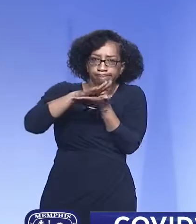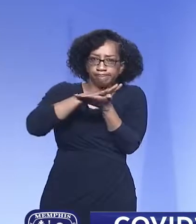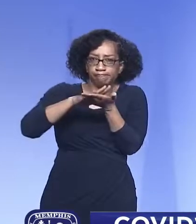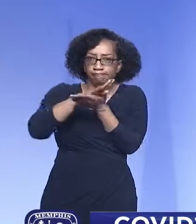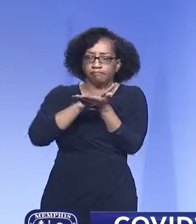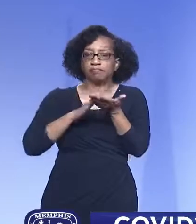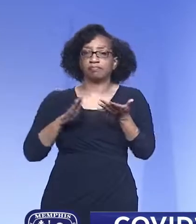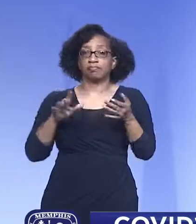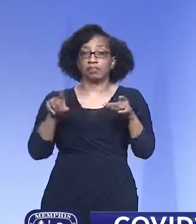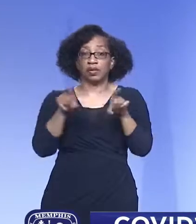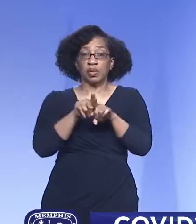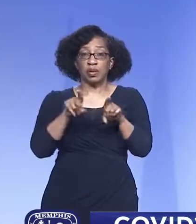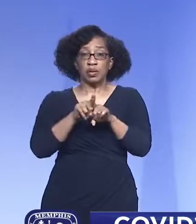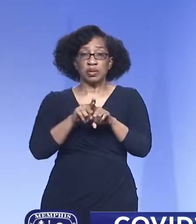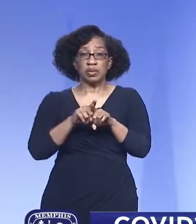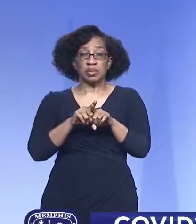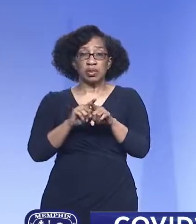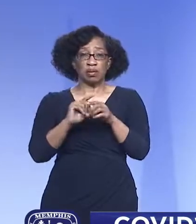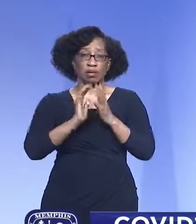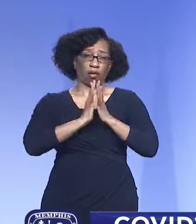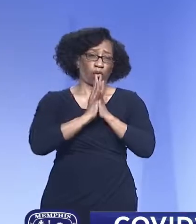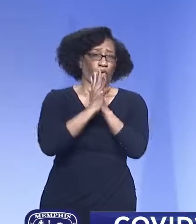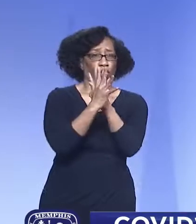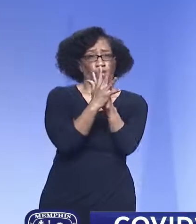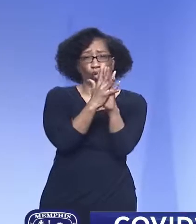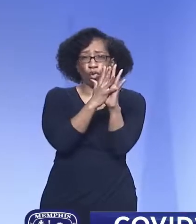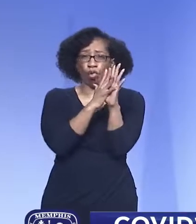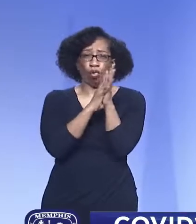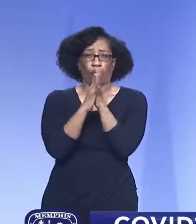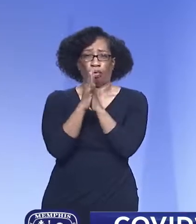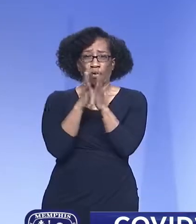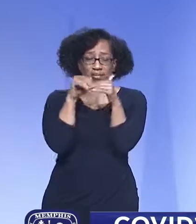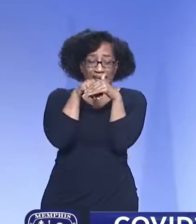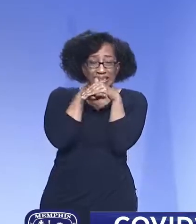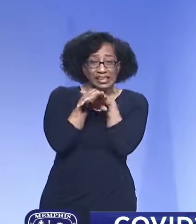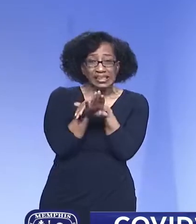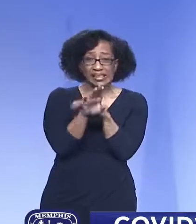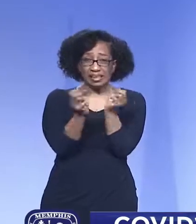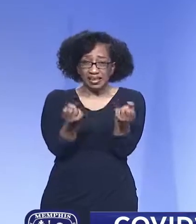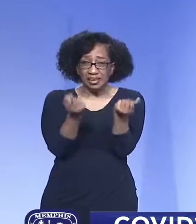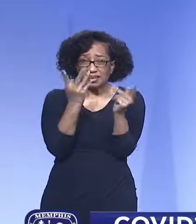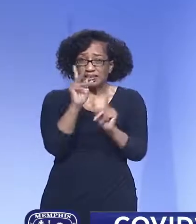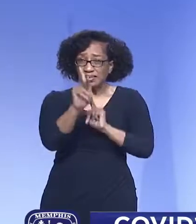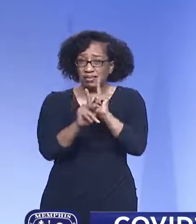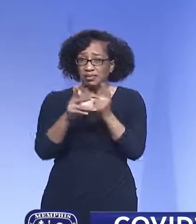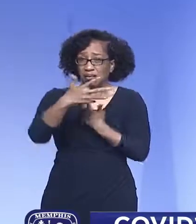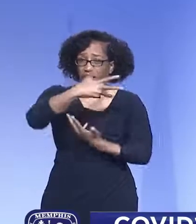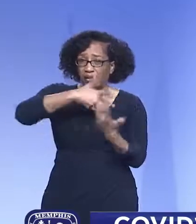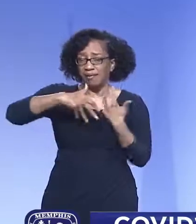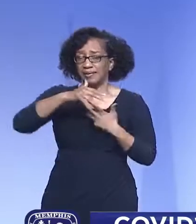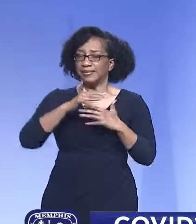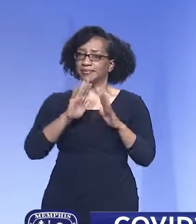avoiding poorly ventilated, crowded indoor settings. So with that said, a